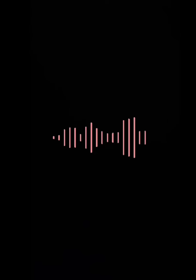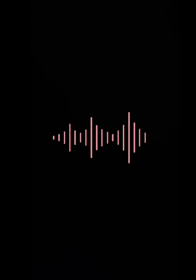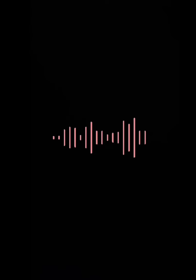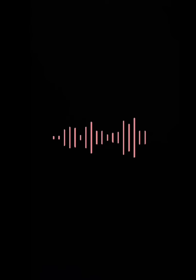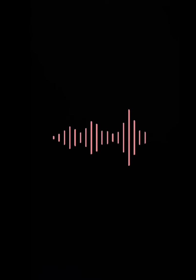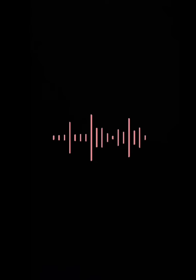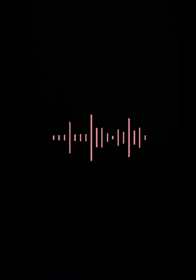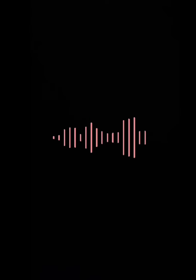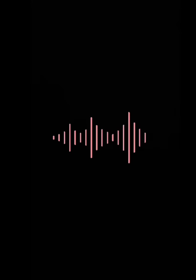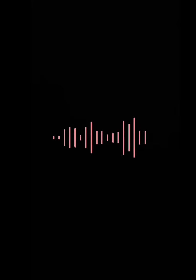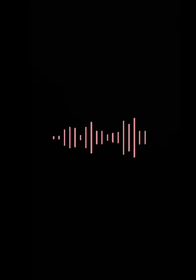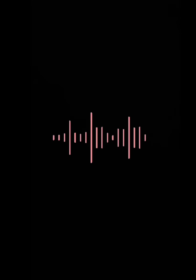will really enjoy it once they start learning.